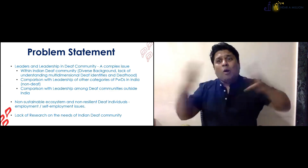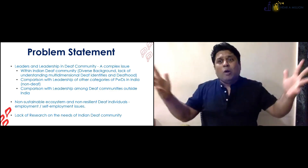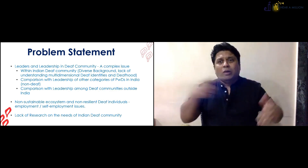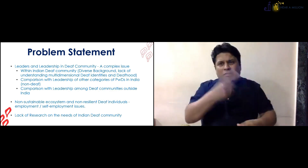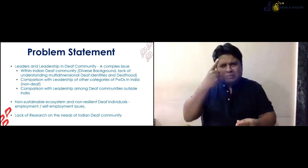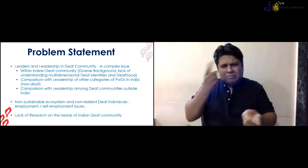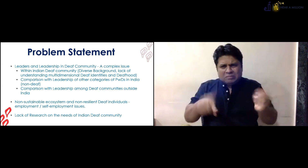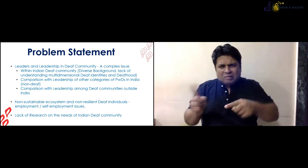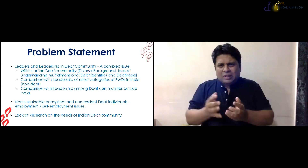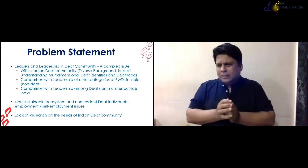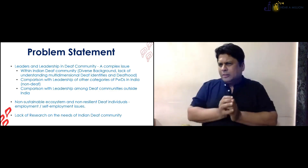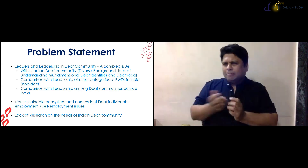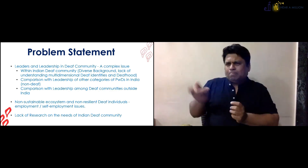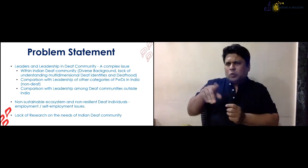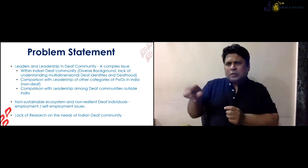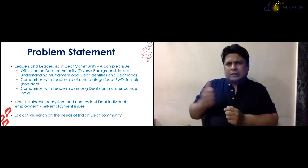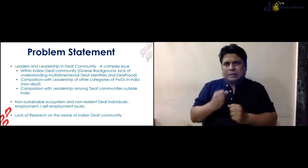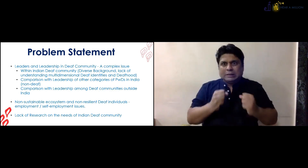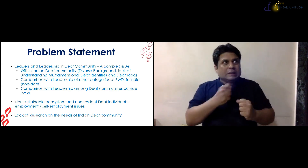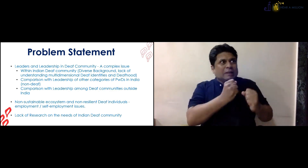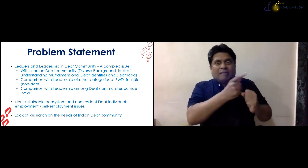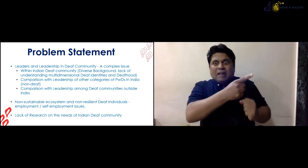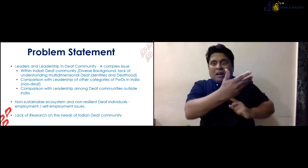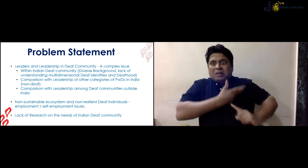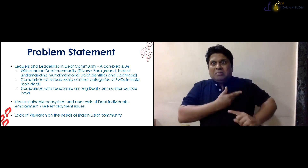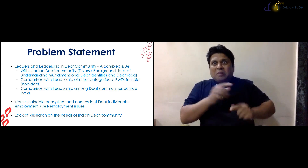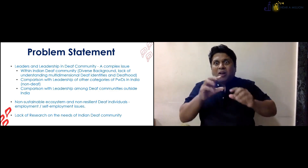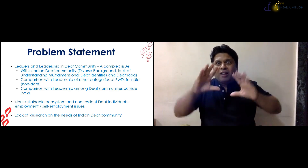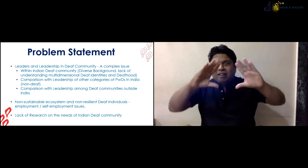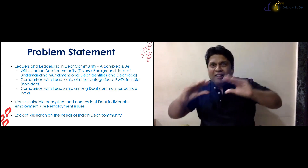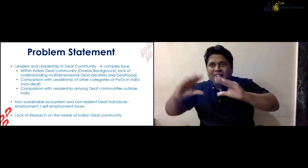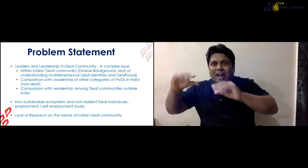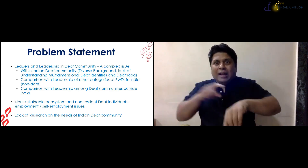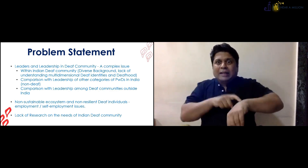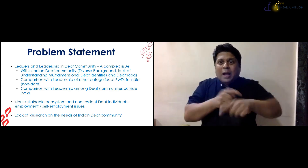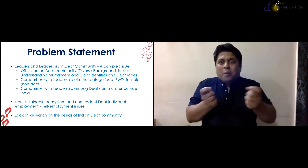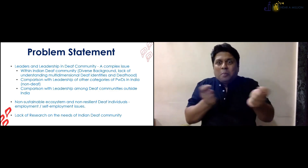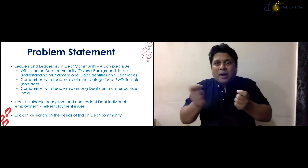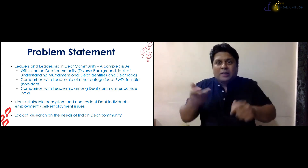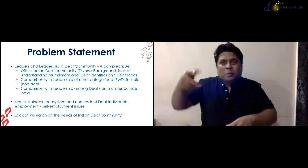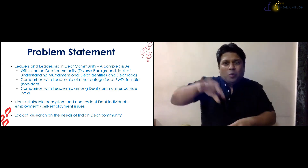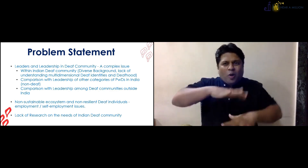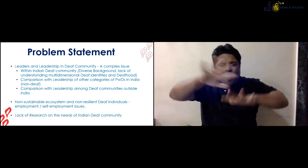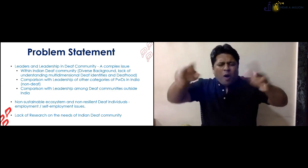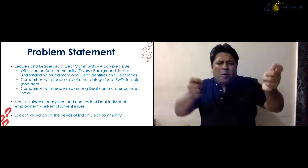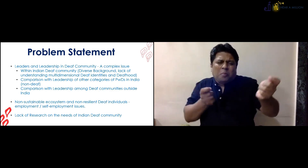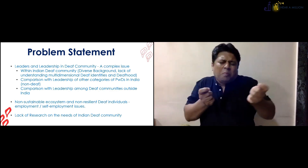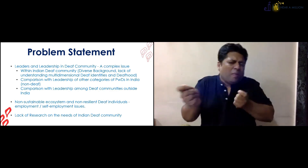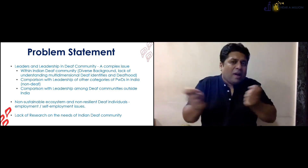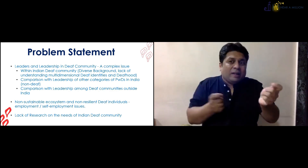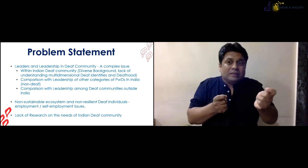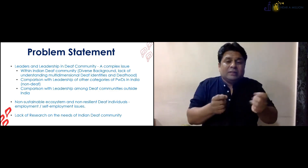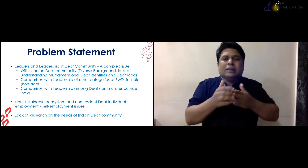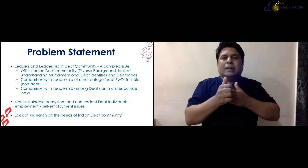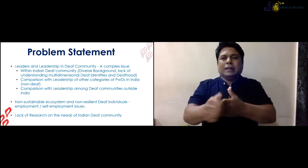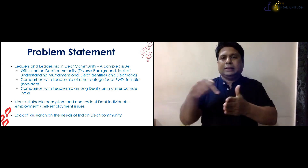has a great percentage of being successful at what he does. And everyone feels scared. Oh my God, how will we